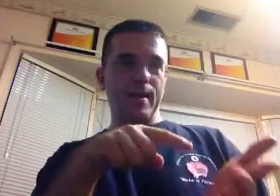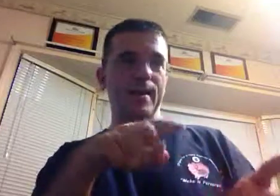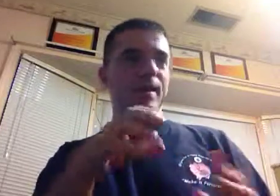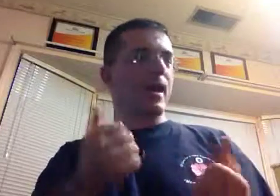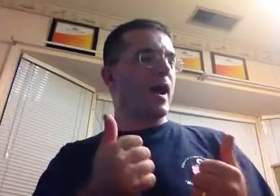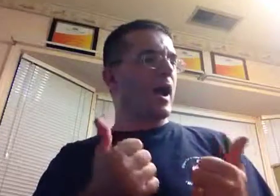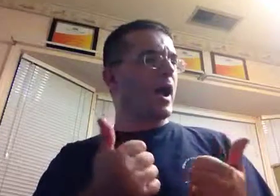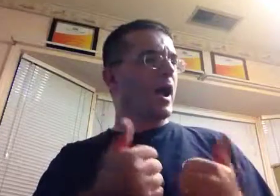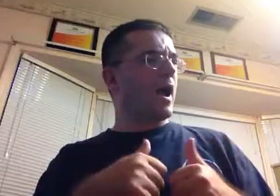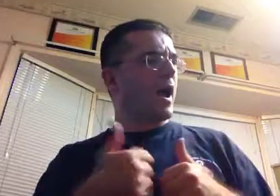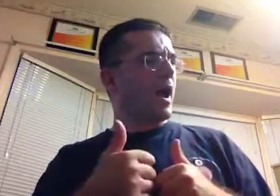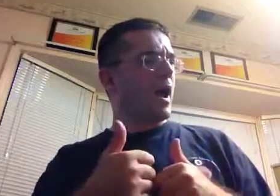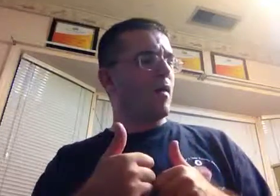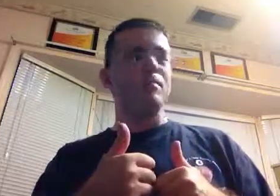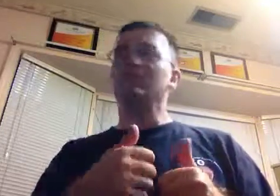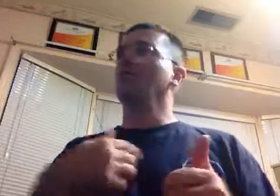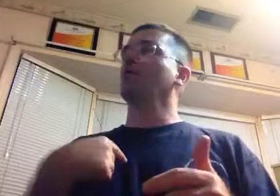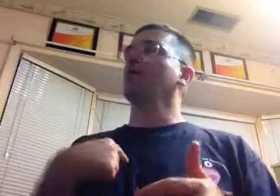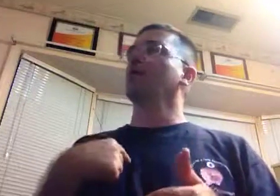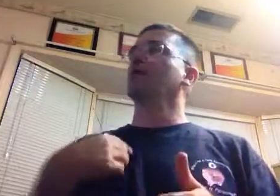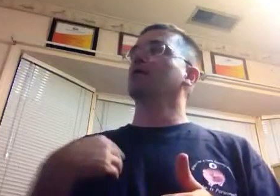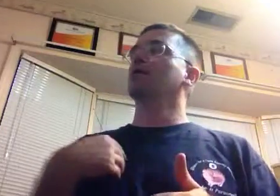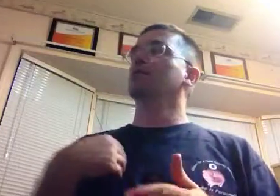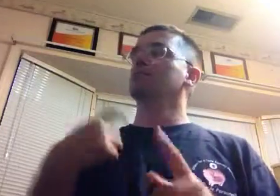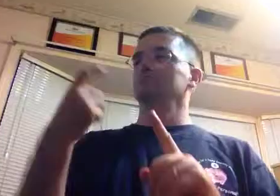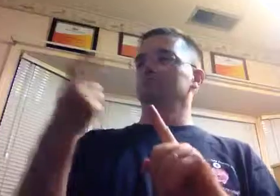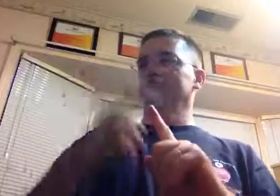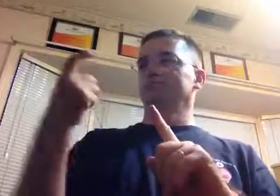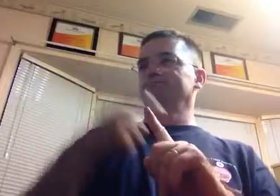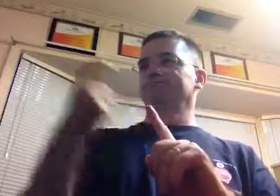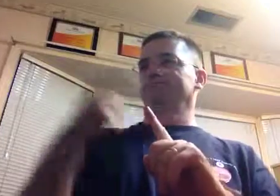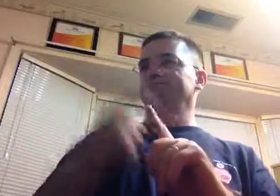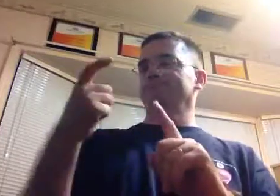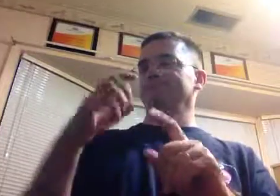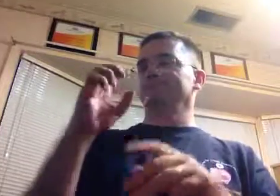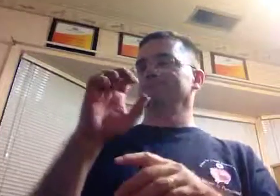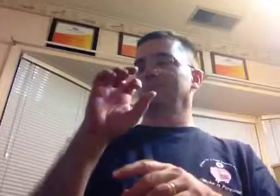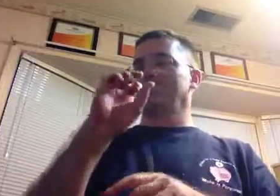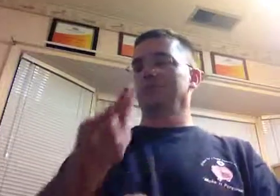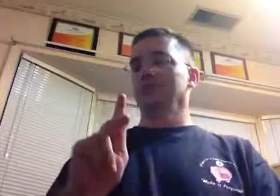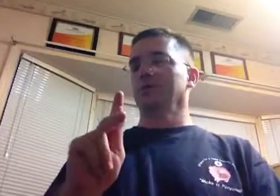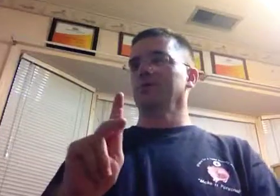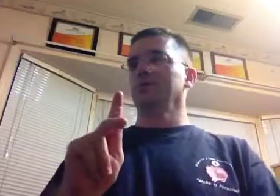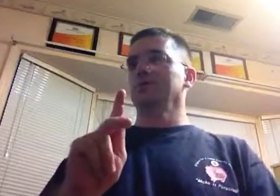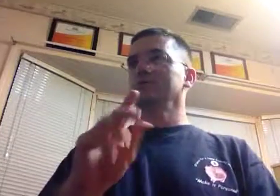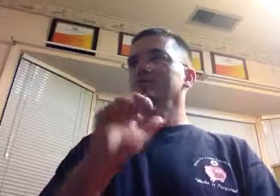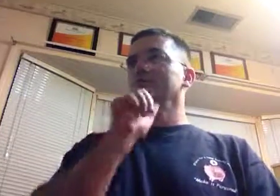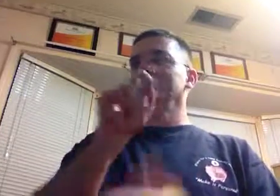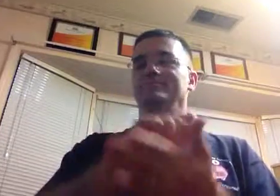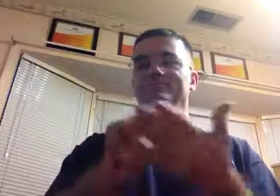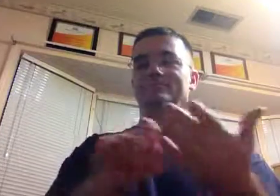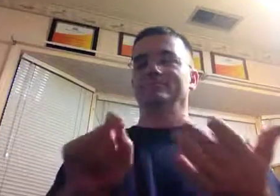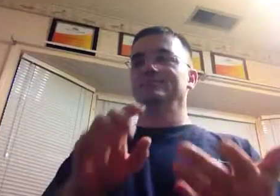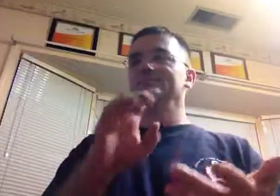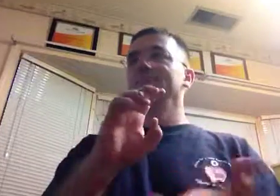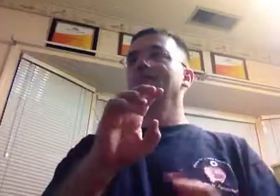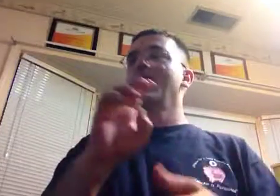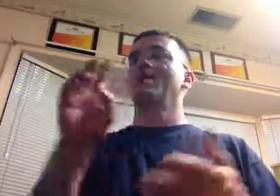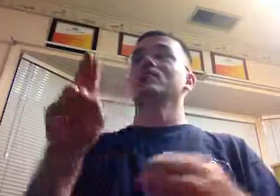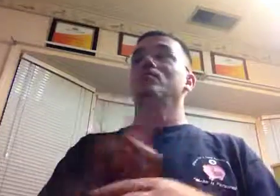Well, I have all of my bills automatic withdrawal from my checking account. Mm-hmm. I've not used any of the life insurance